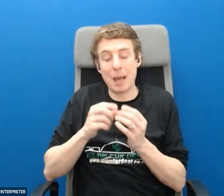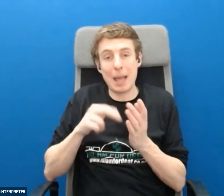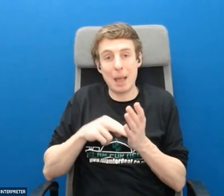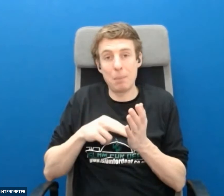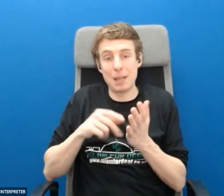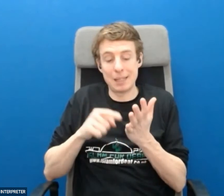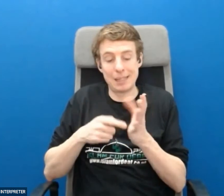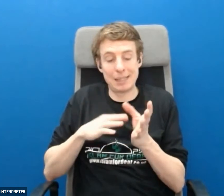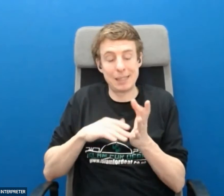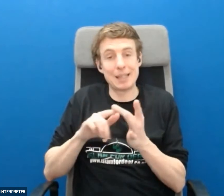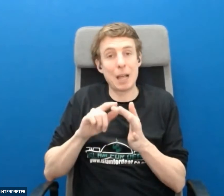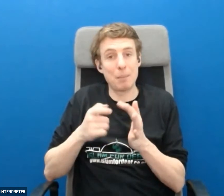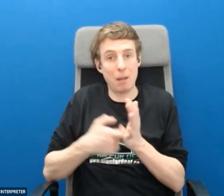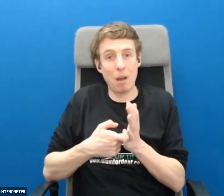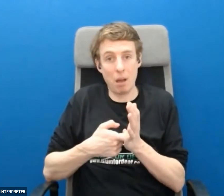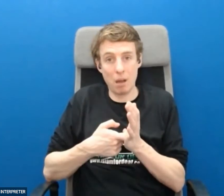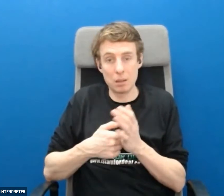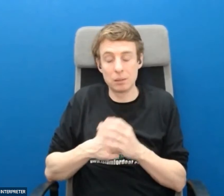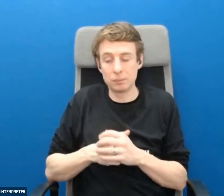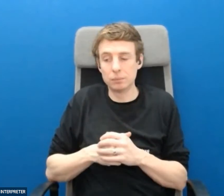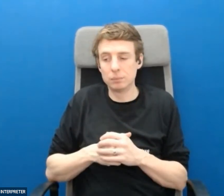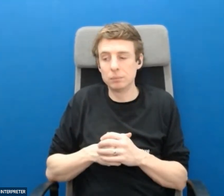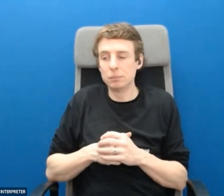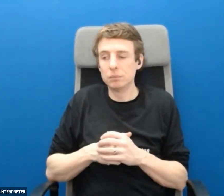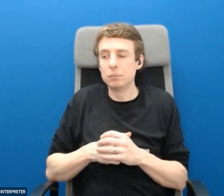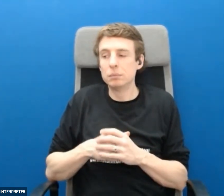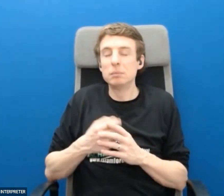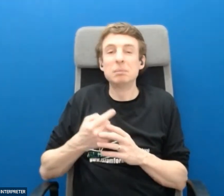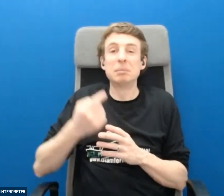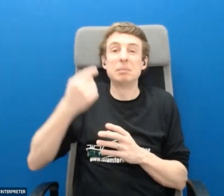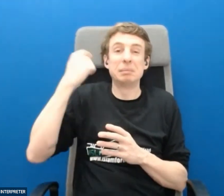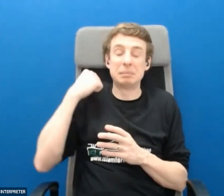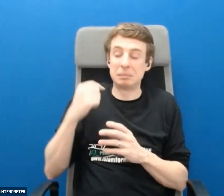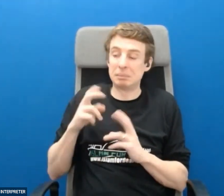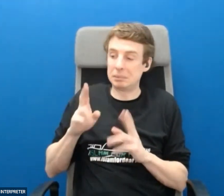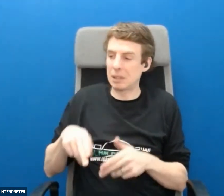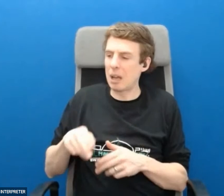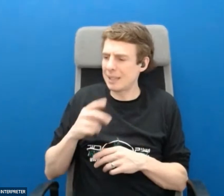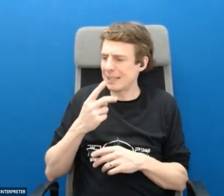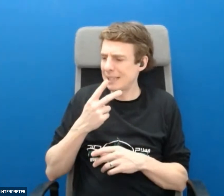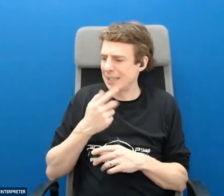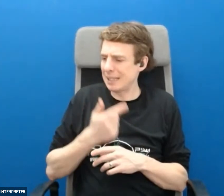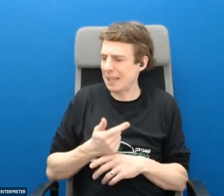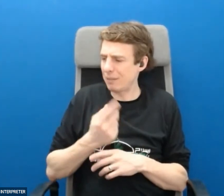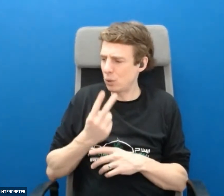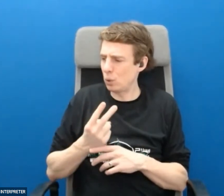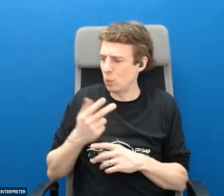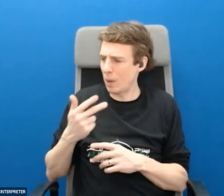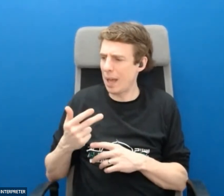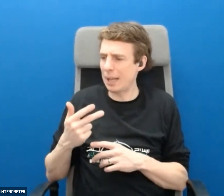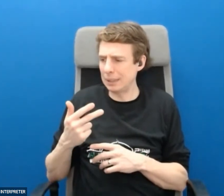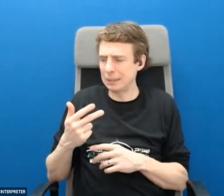who was a scholar who died in the year 728 after, or in the Islamic calendar.